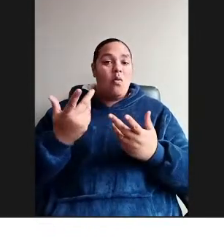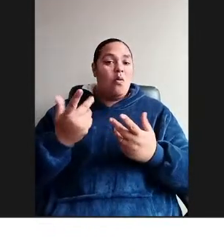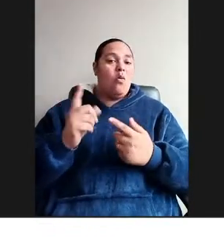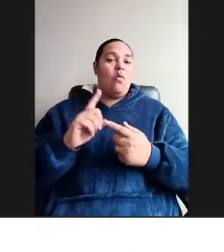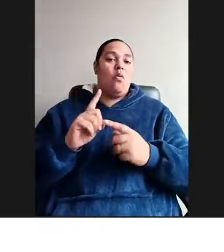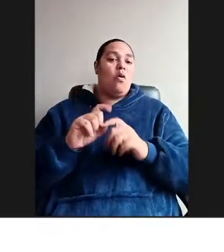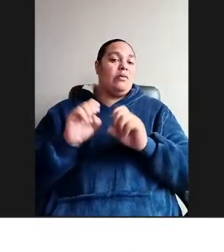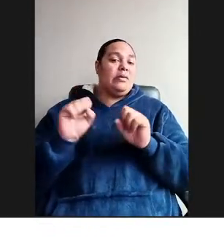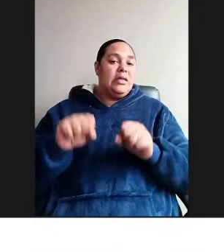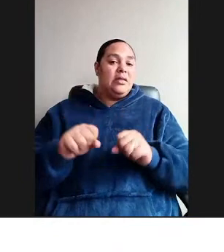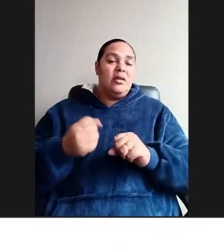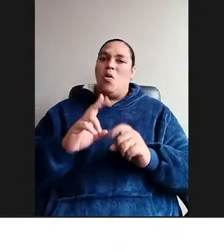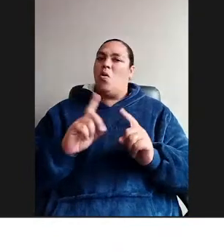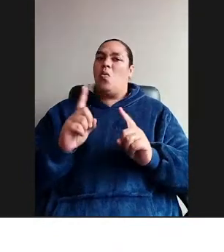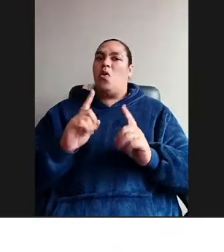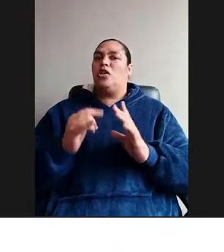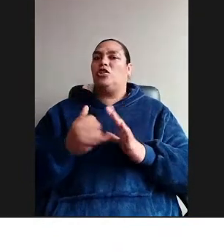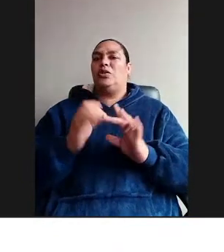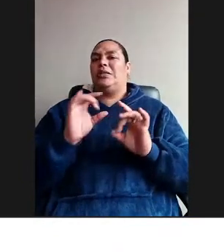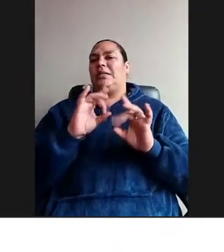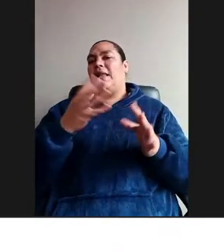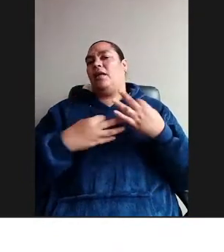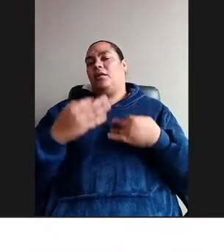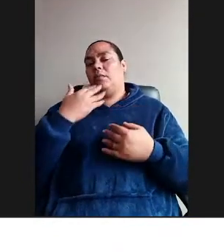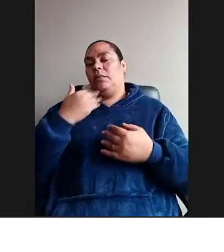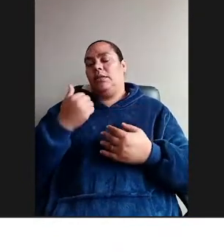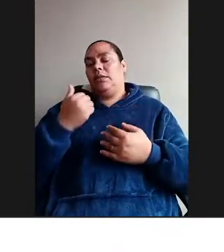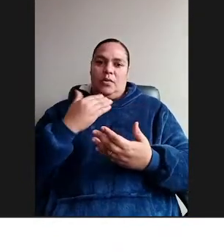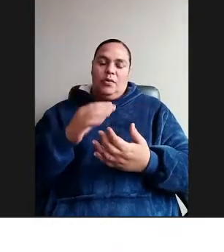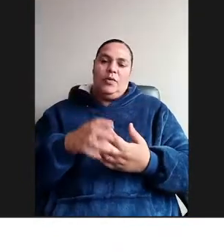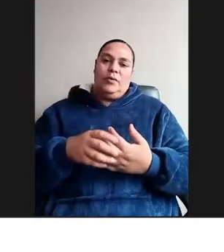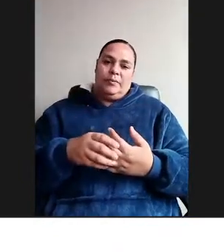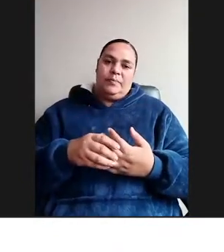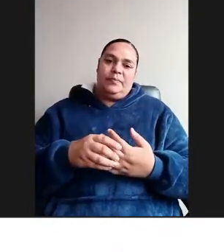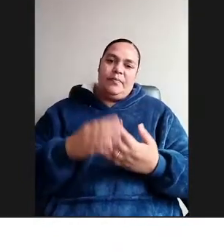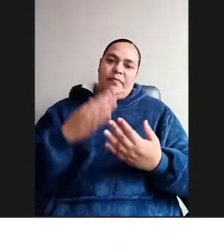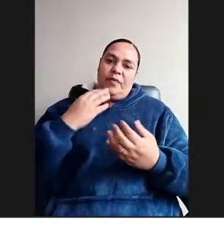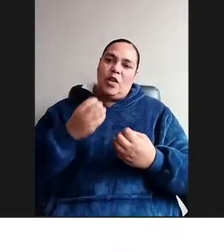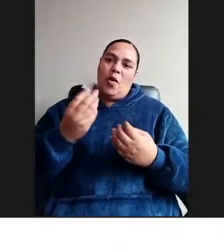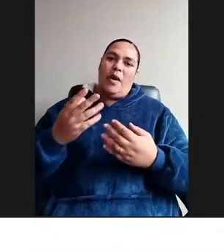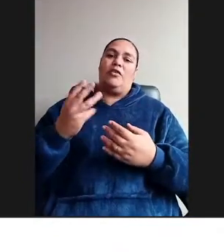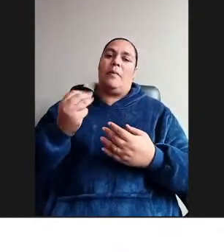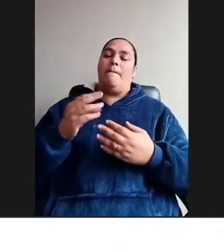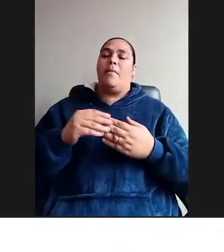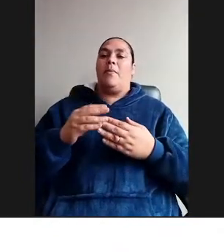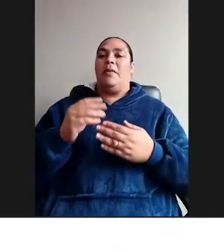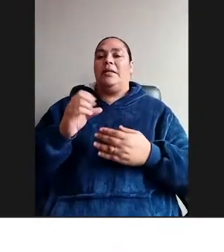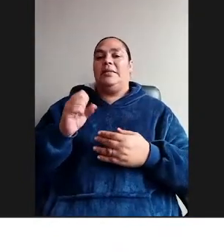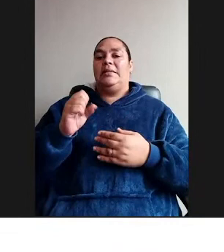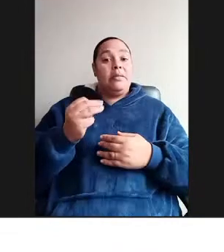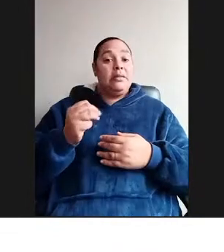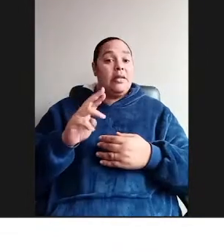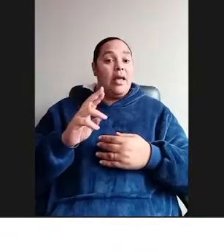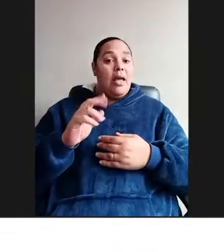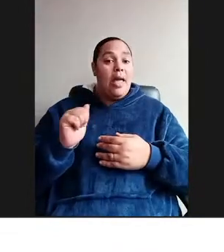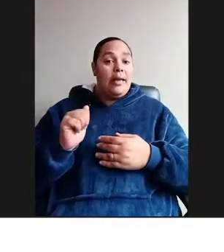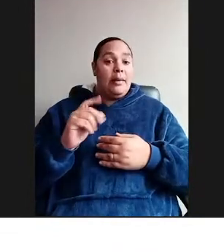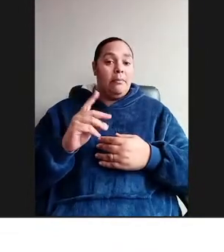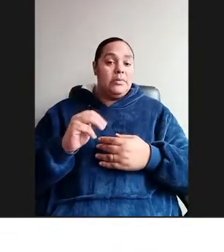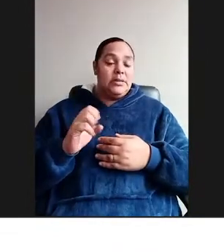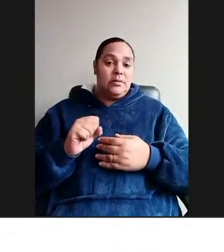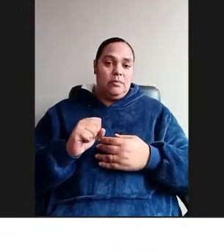or yeah, just some clarity on that. Thank you. Thank you very much, Member Syed. Mr. Adams. Thank you,